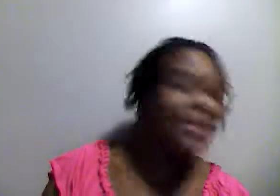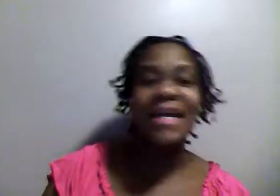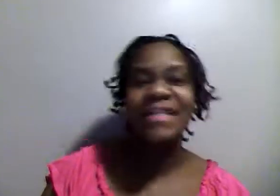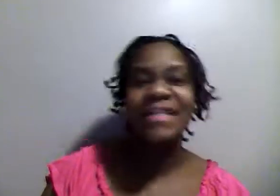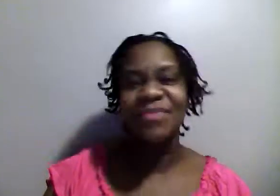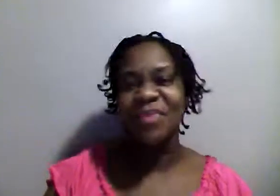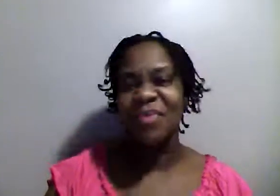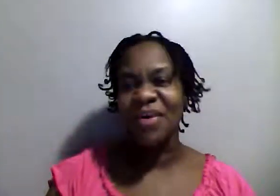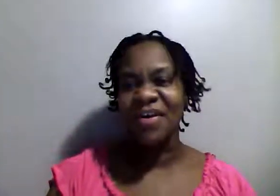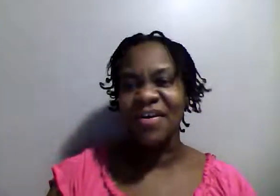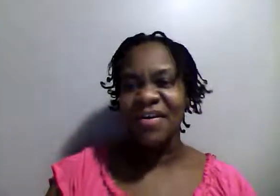Yes, we were.